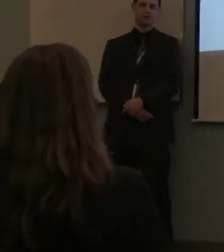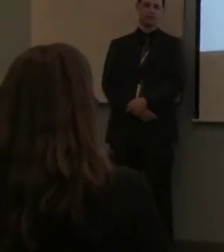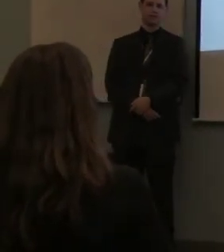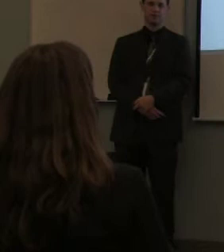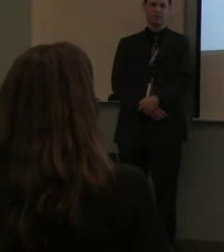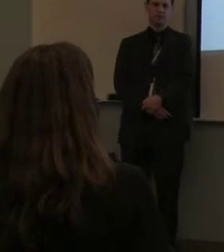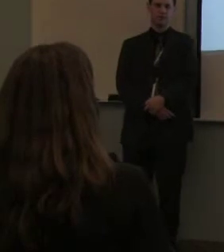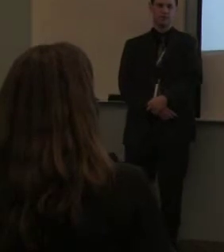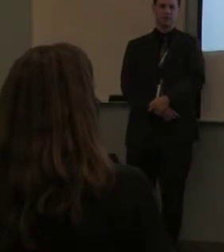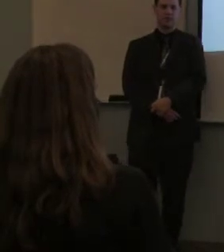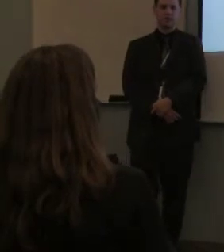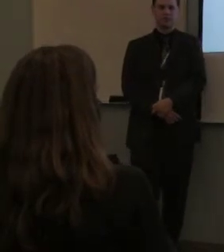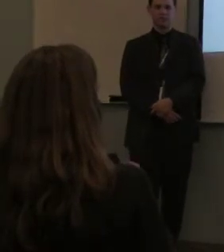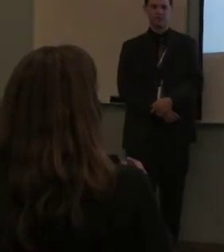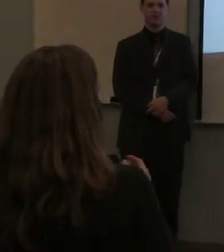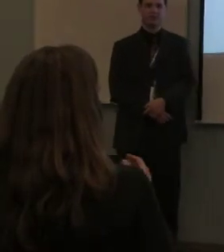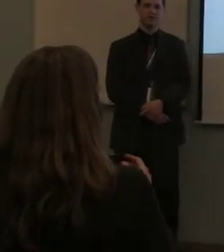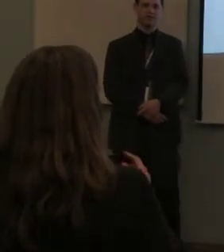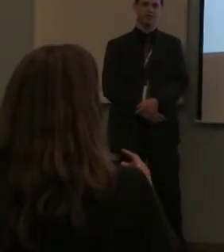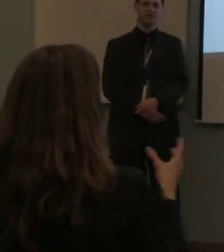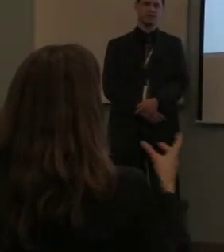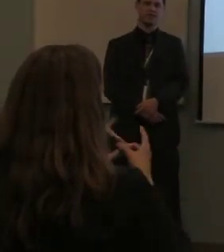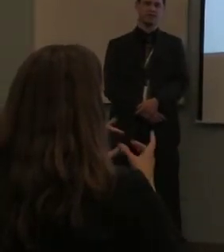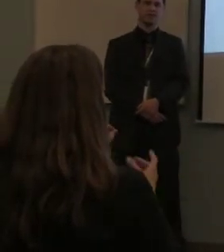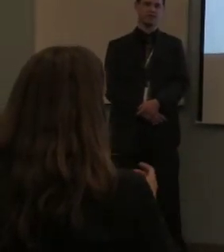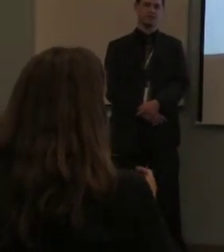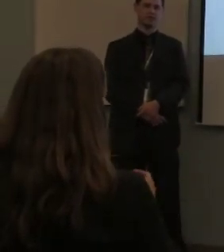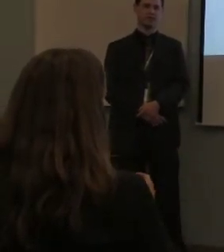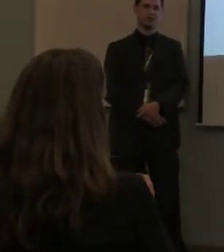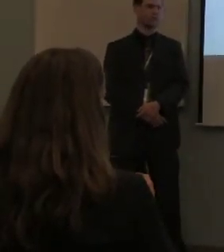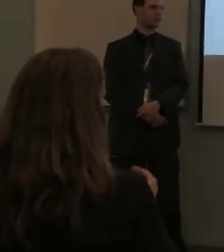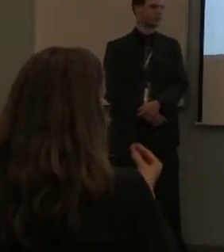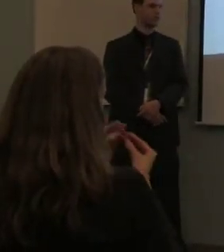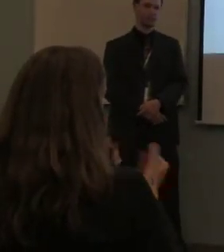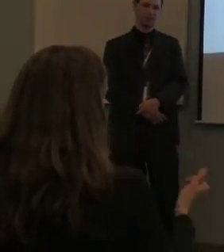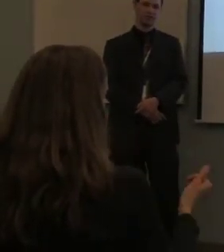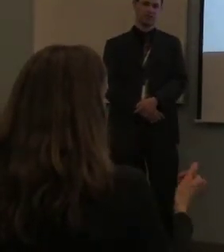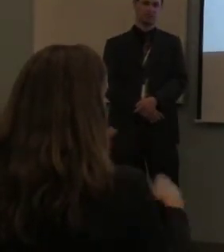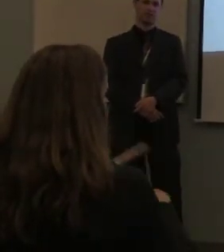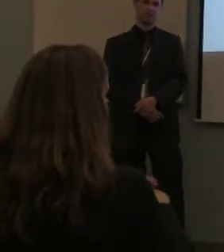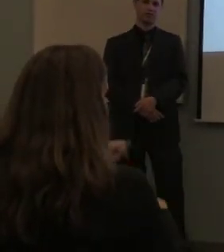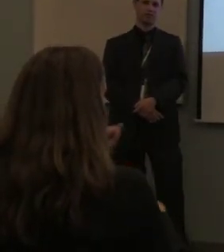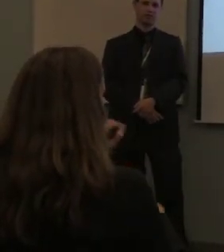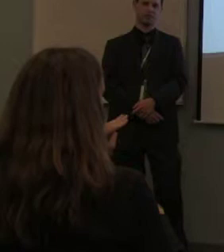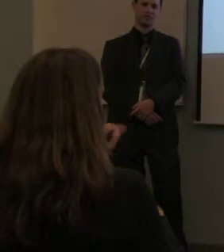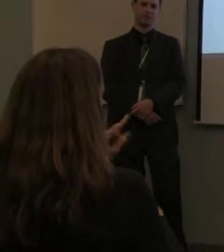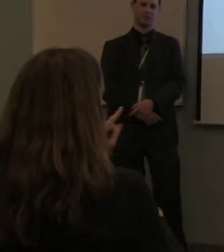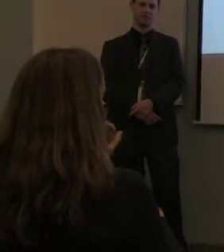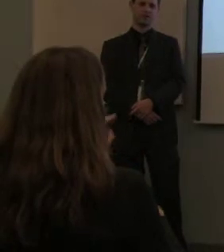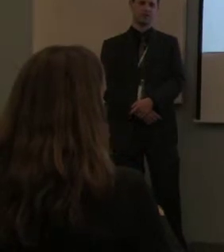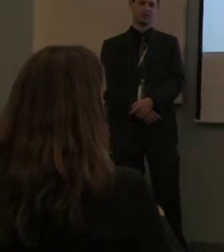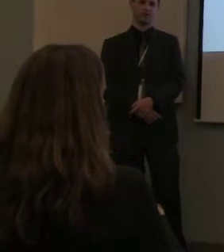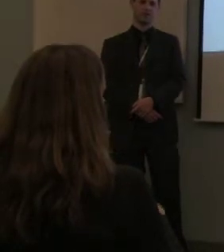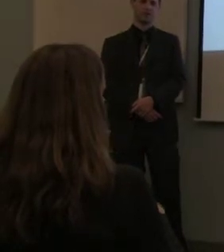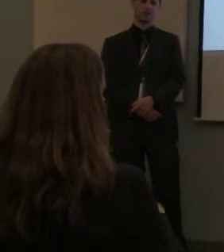have you. I'm wondering, in your presentation about the linked data, it seemed